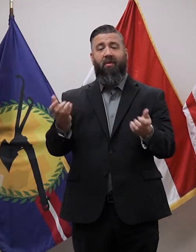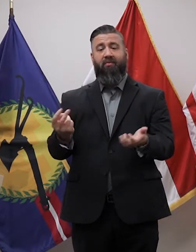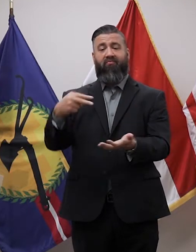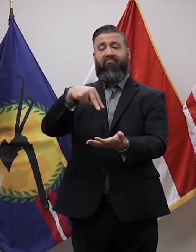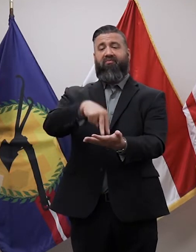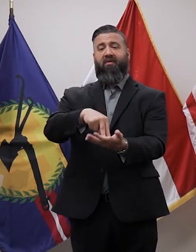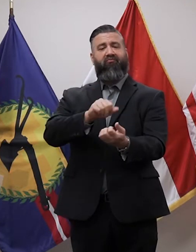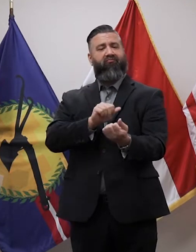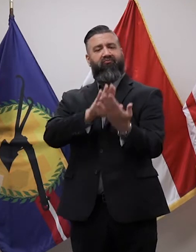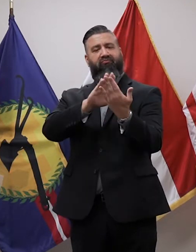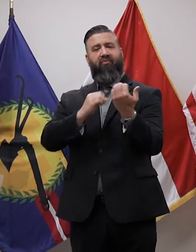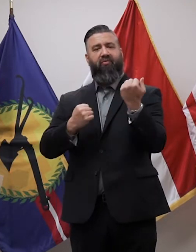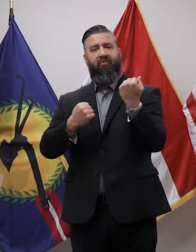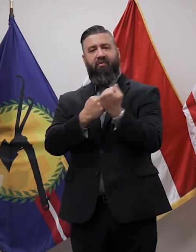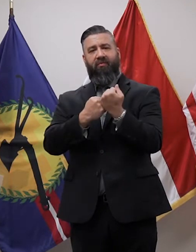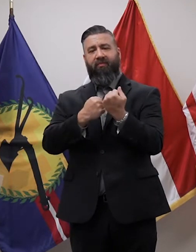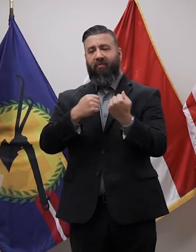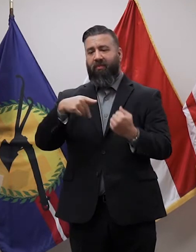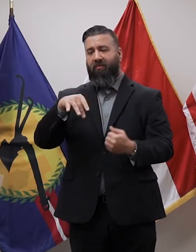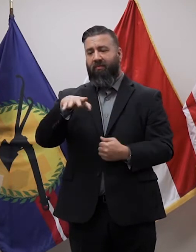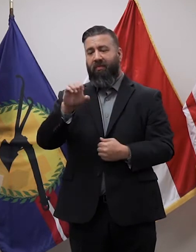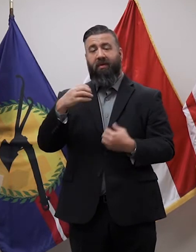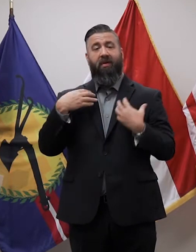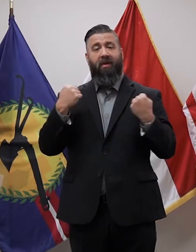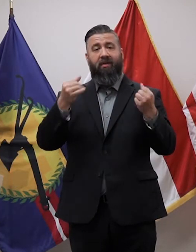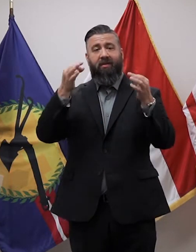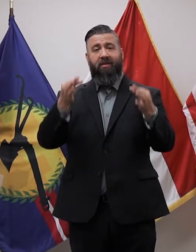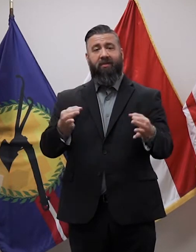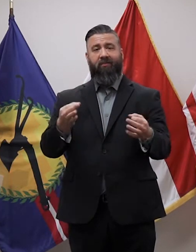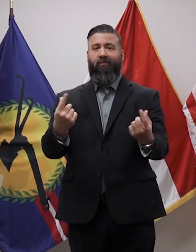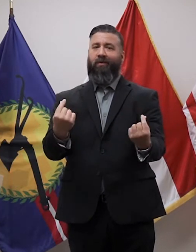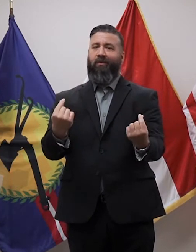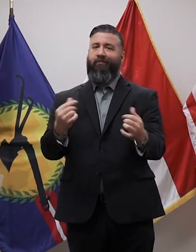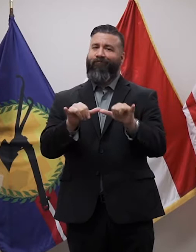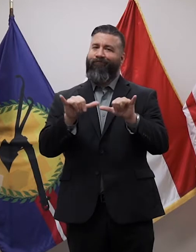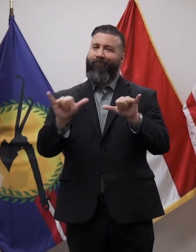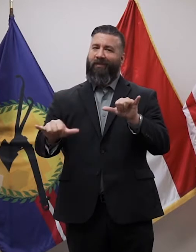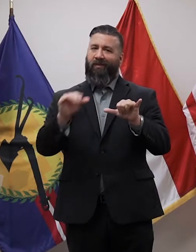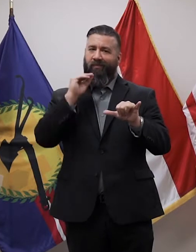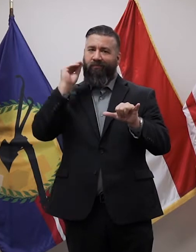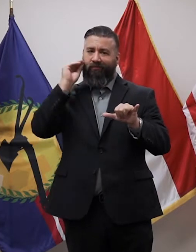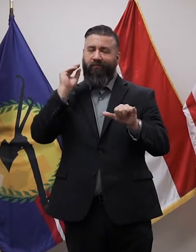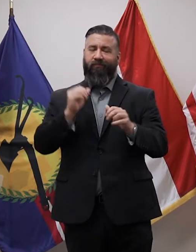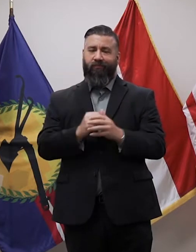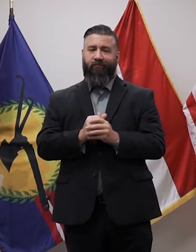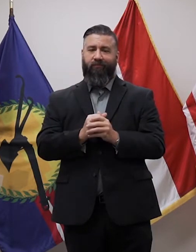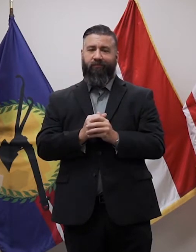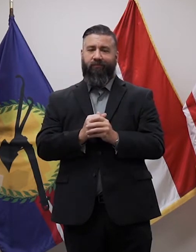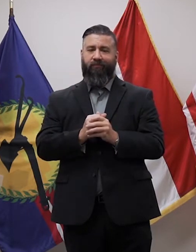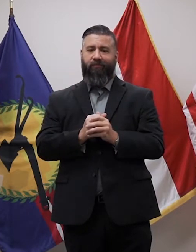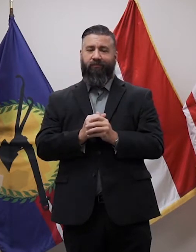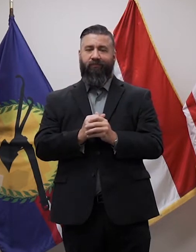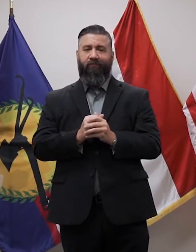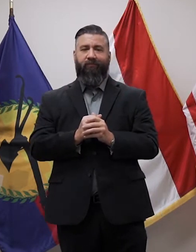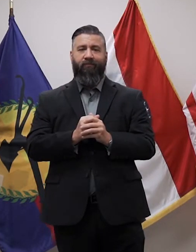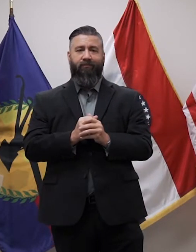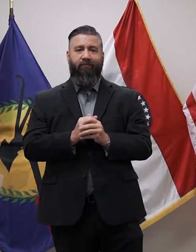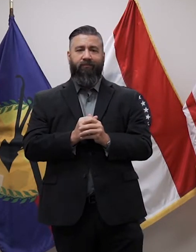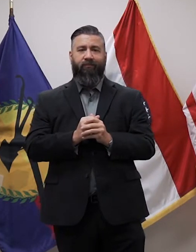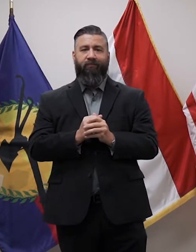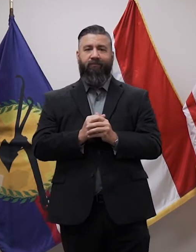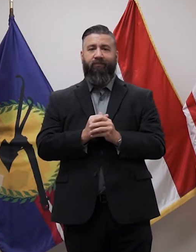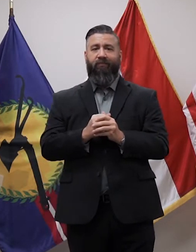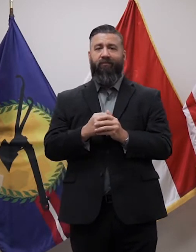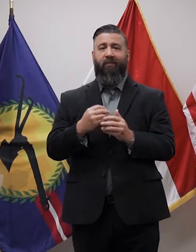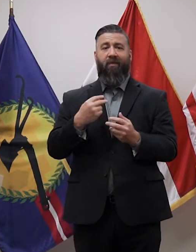and support public health decisions instead stay home. Voices of reason do not feel comfortable sitting in a